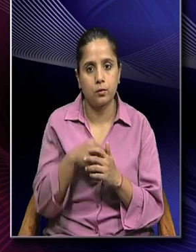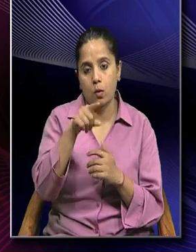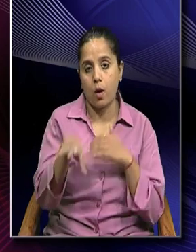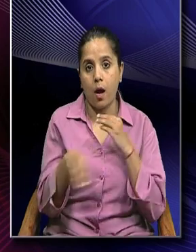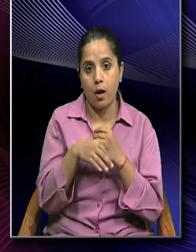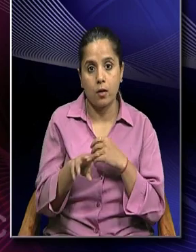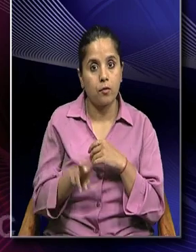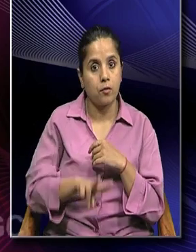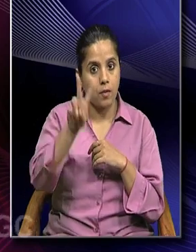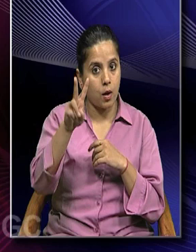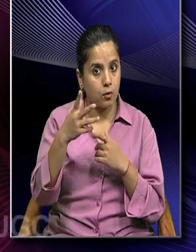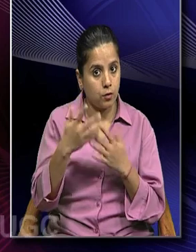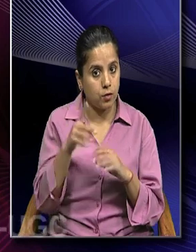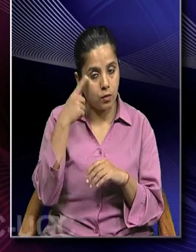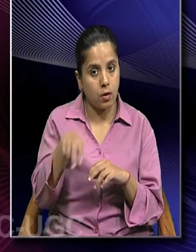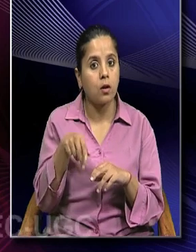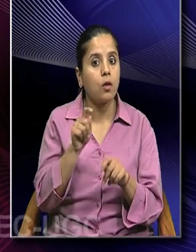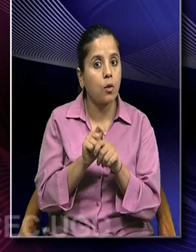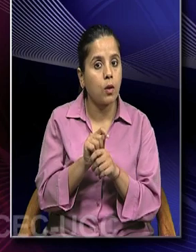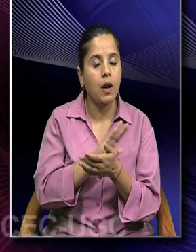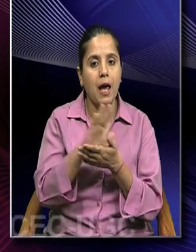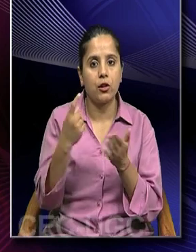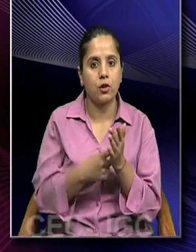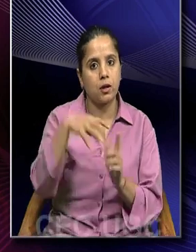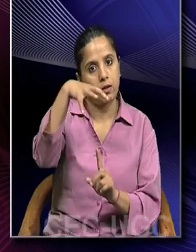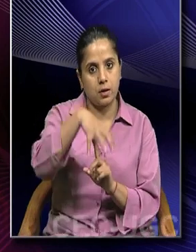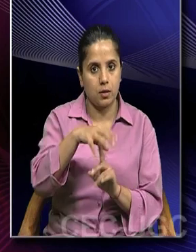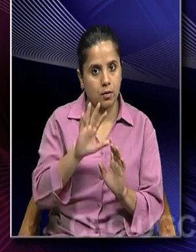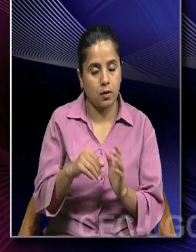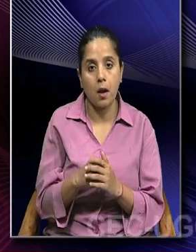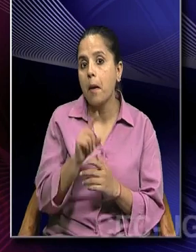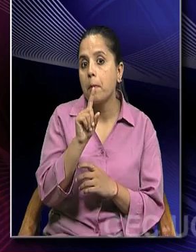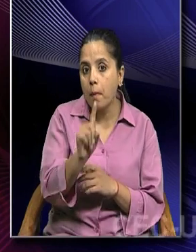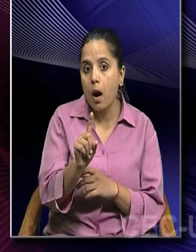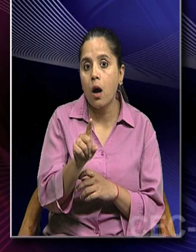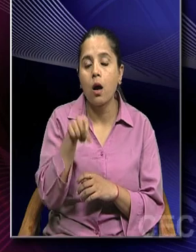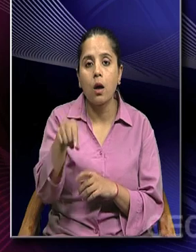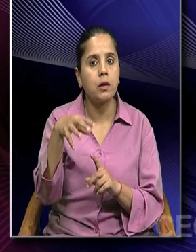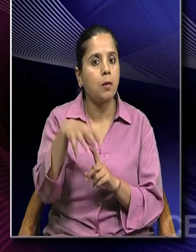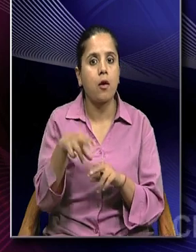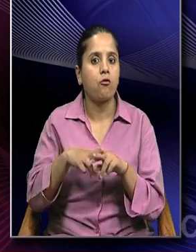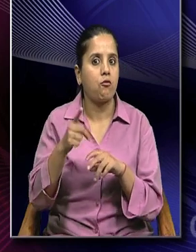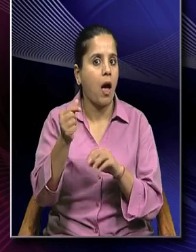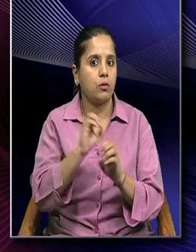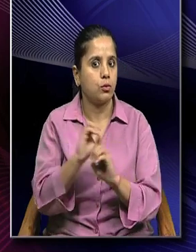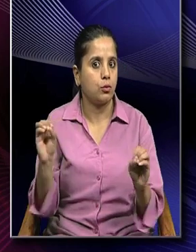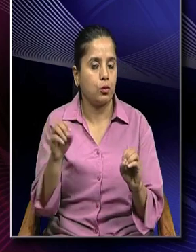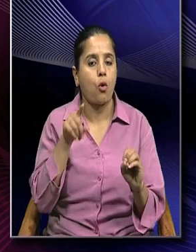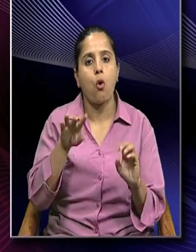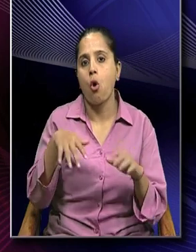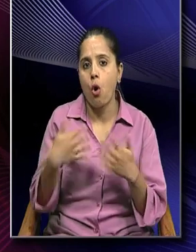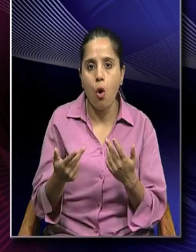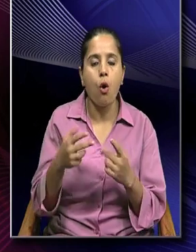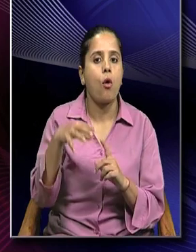added values into the functioning of HR department, but not in the department of finance or in the department